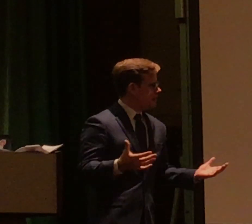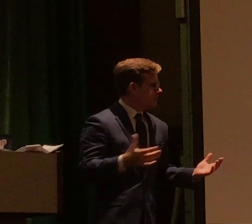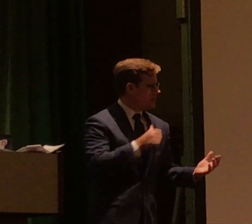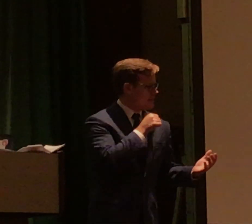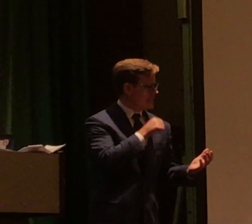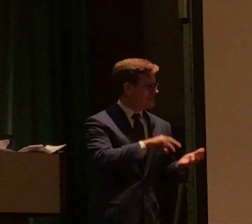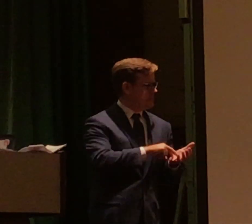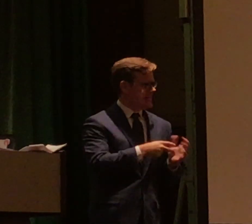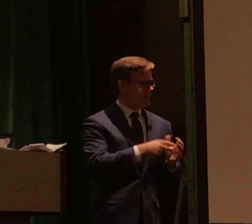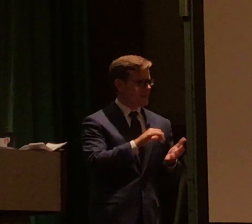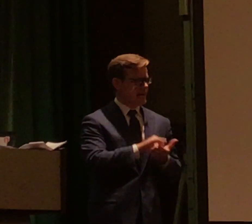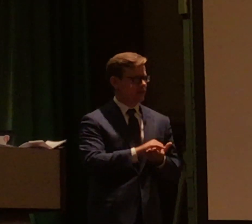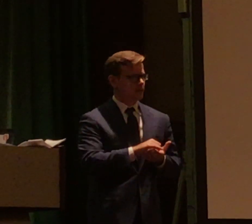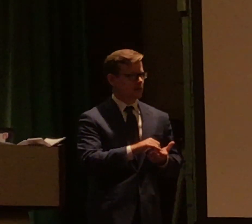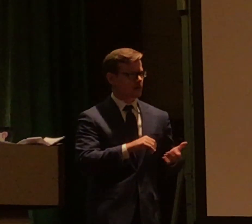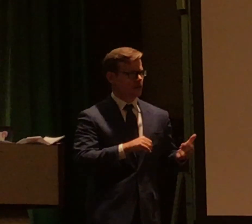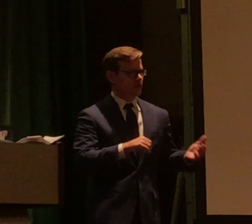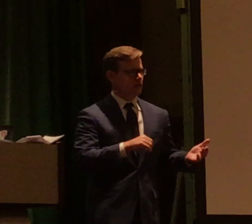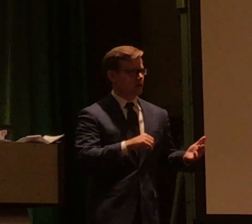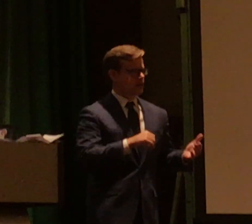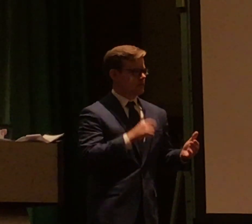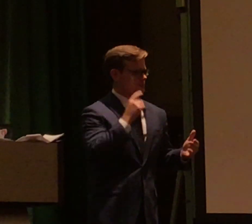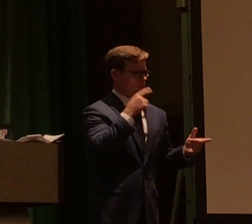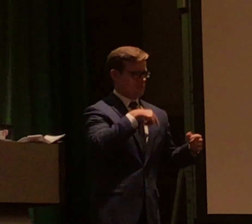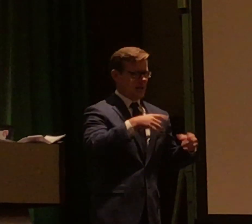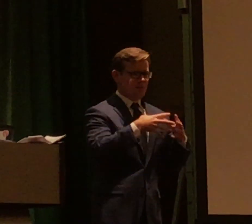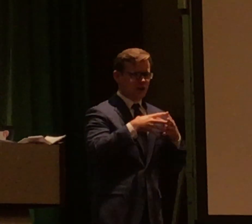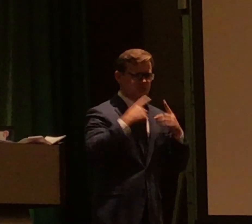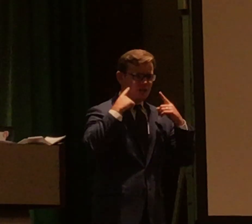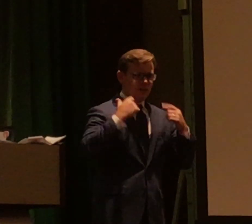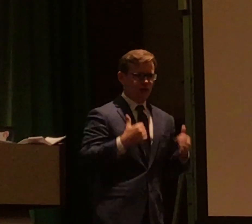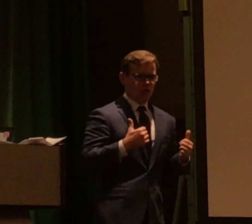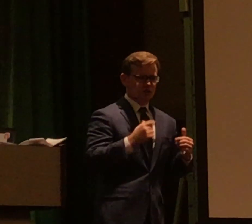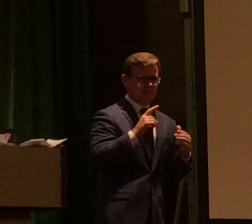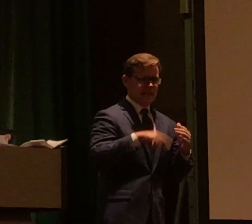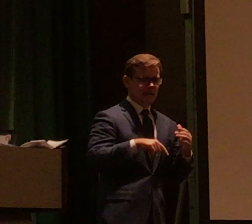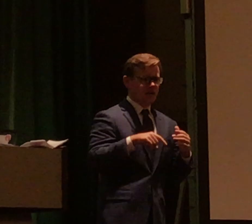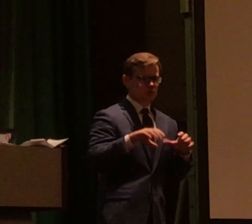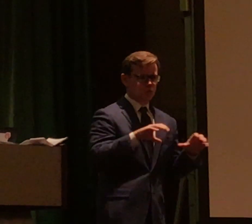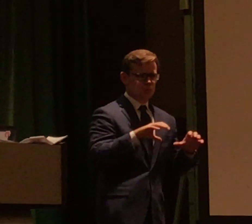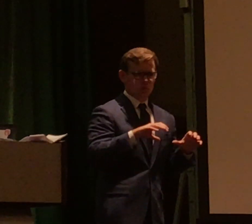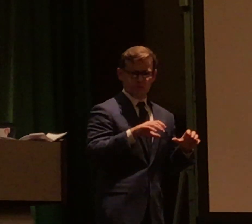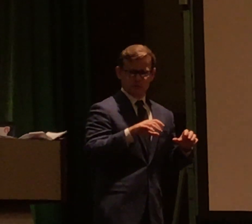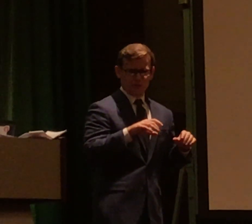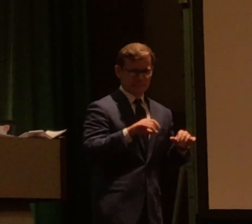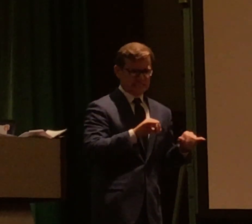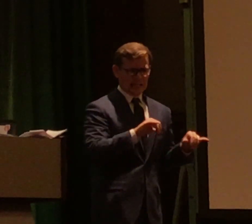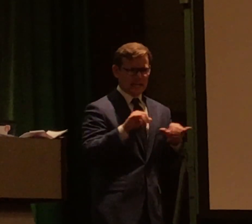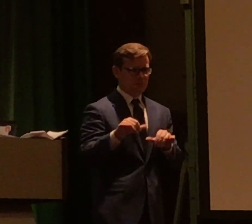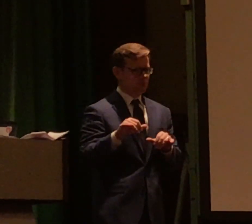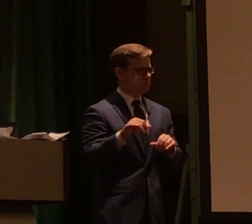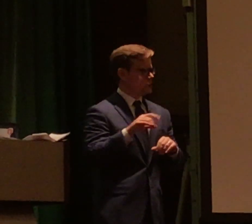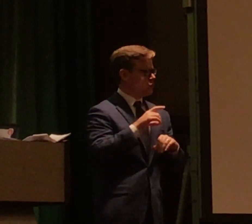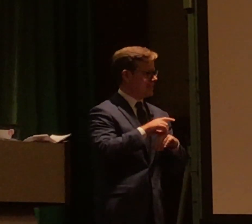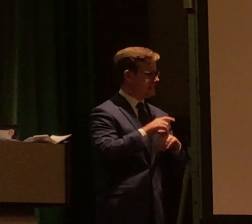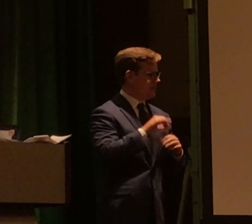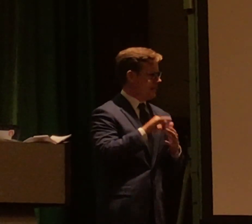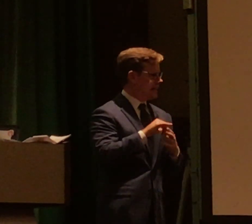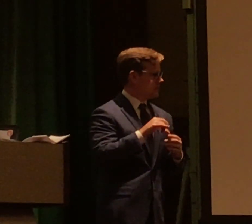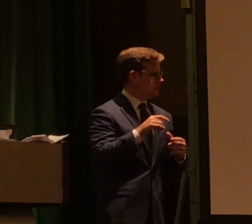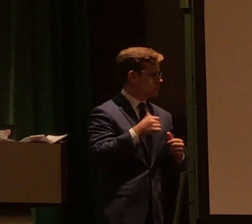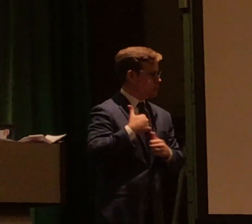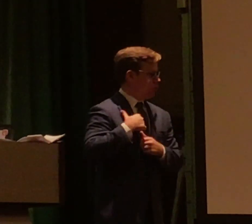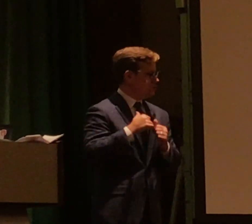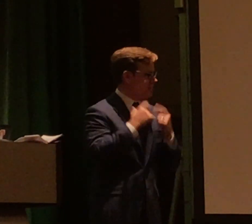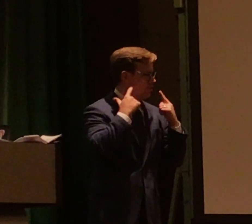arguments. However, it still doesn't mean that someone who is an American with hearing loss couldn't